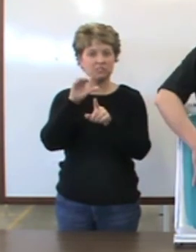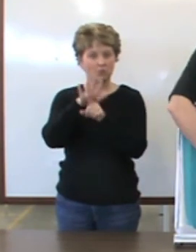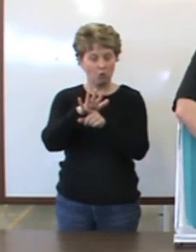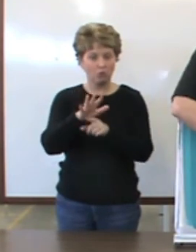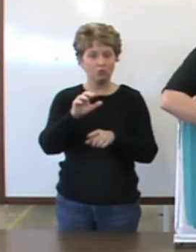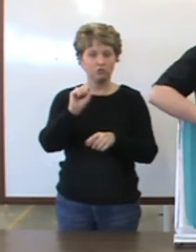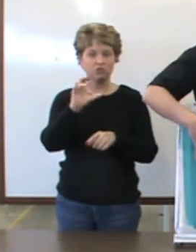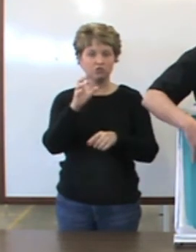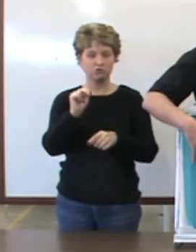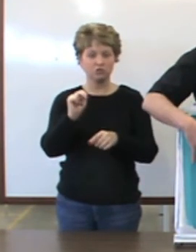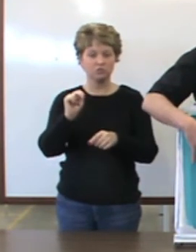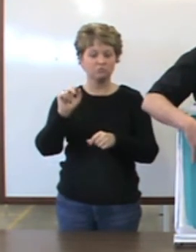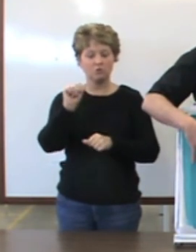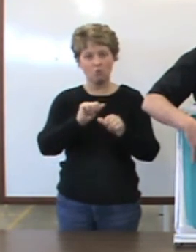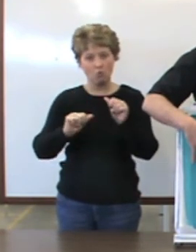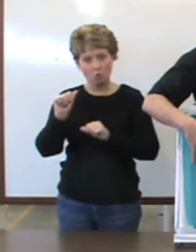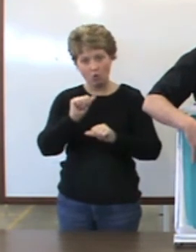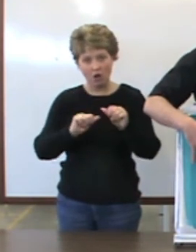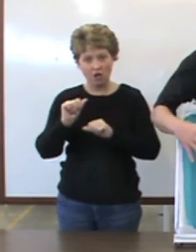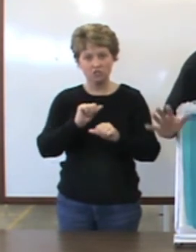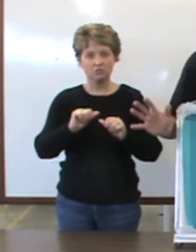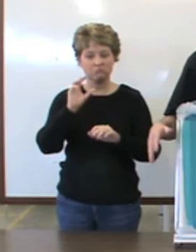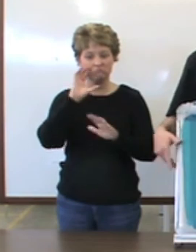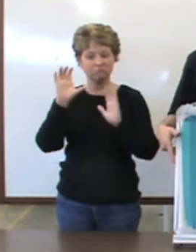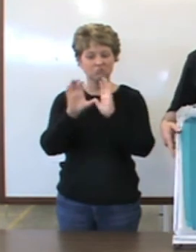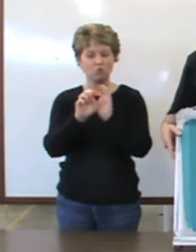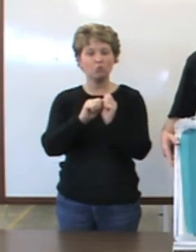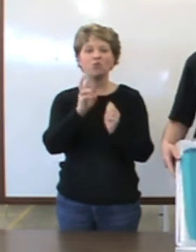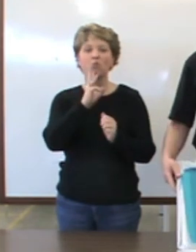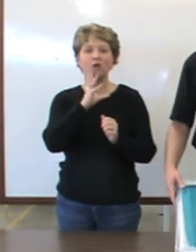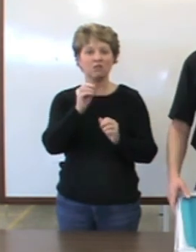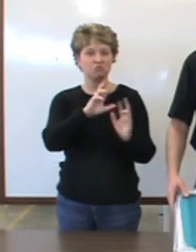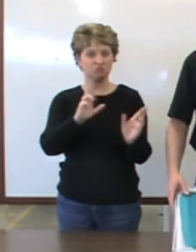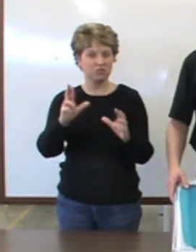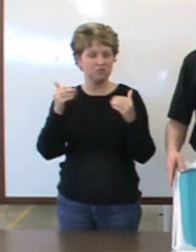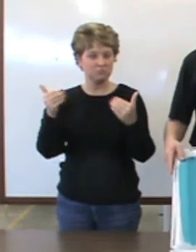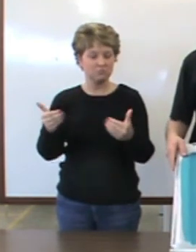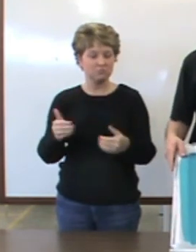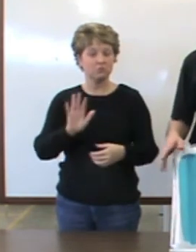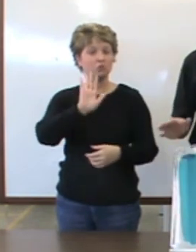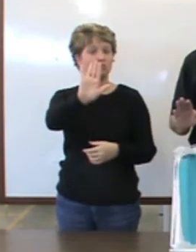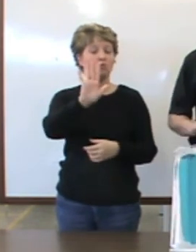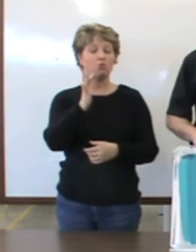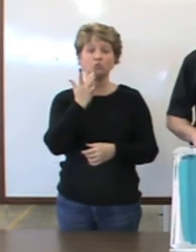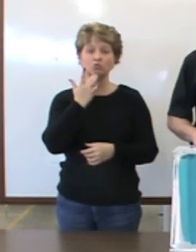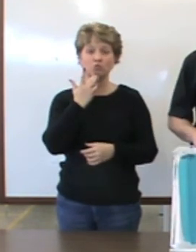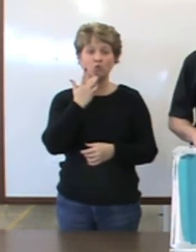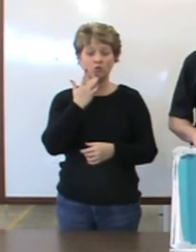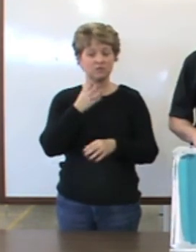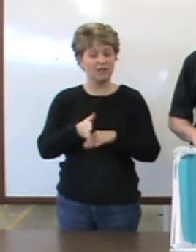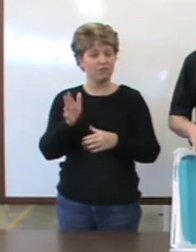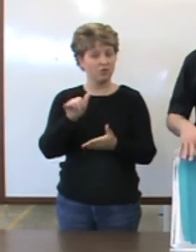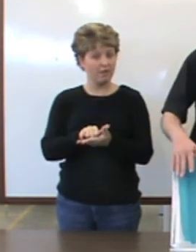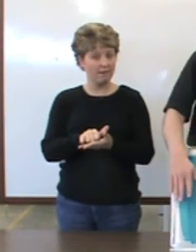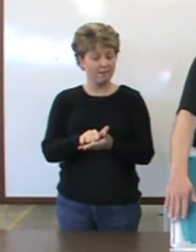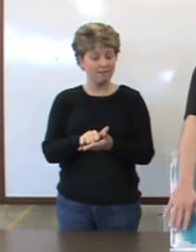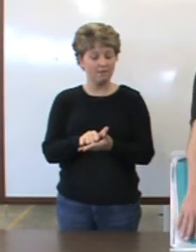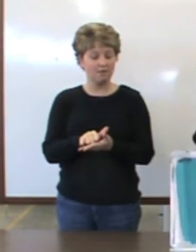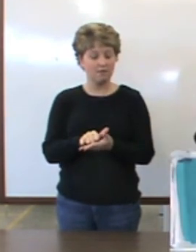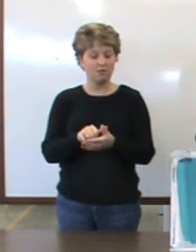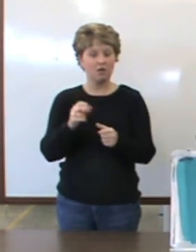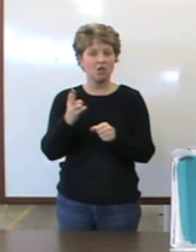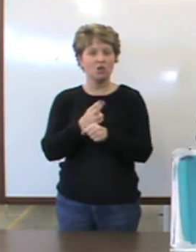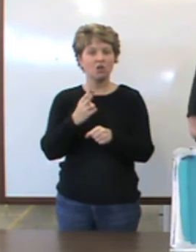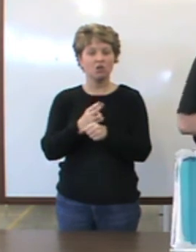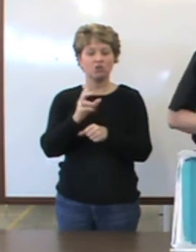screen, you wash out your image with water, and you're ready to go. It's your choice after that. You can